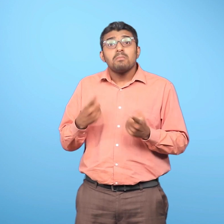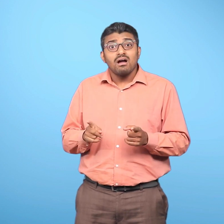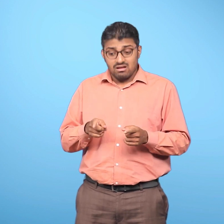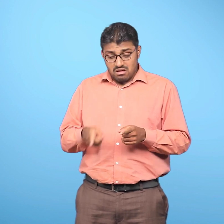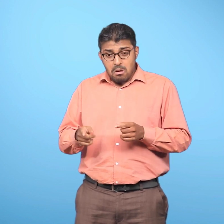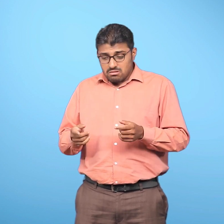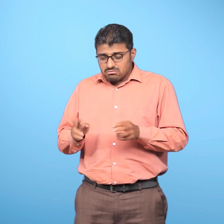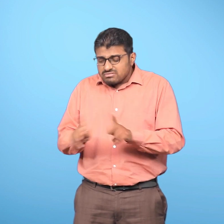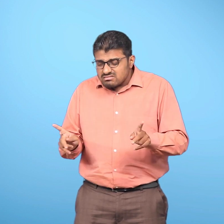Can this change be reversed?